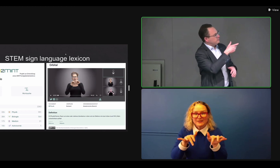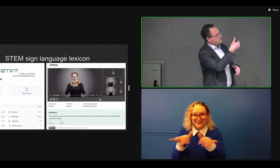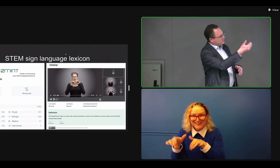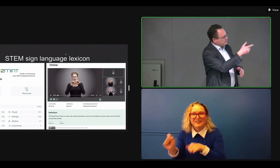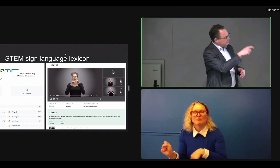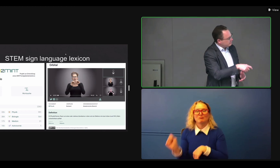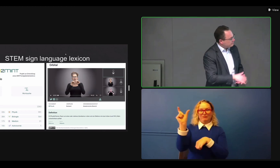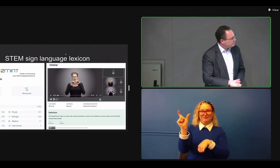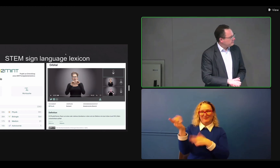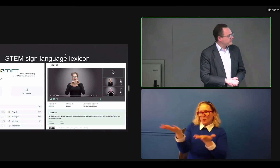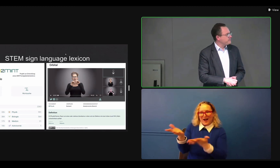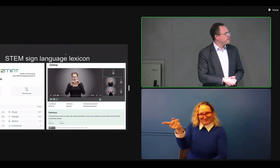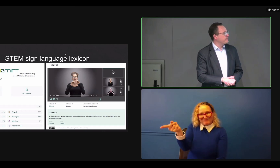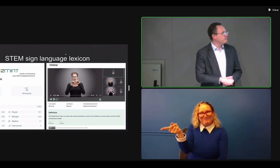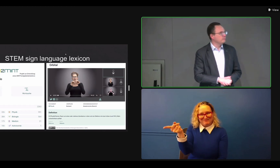like this.